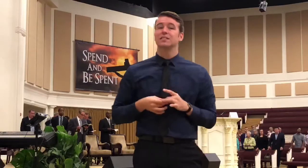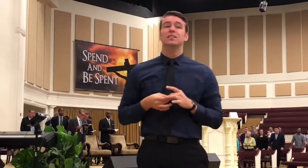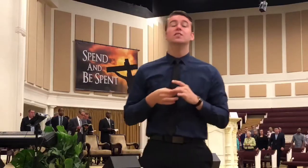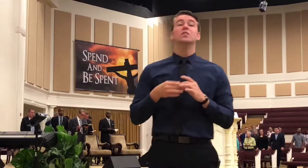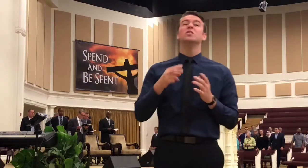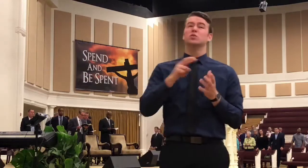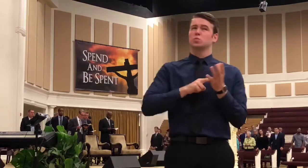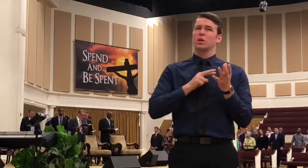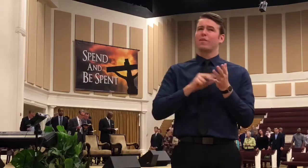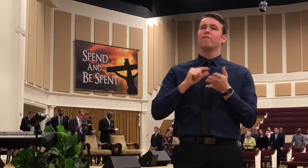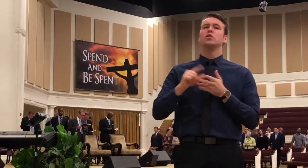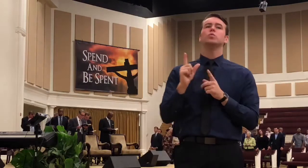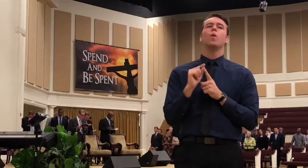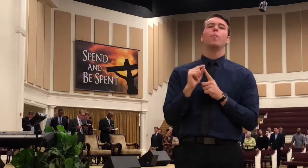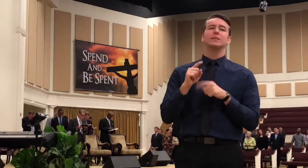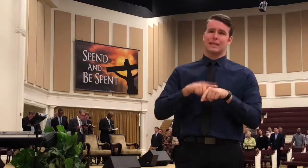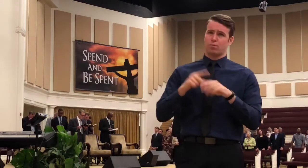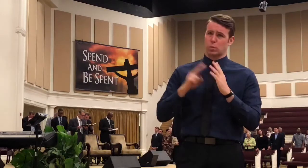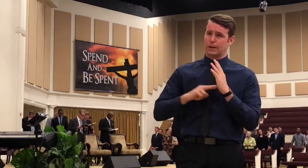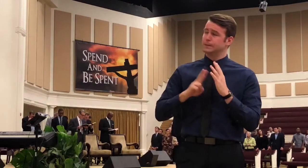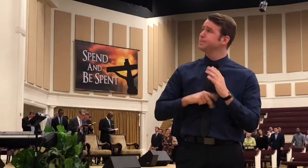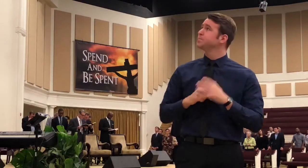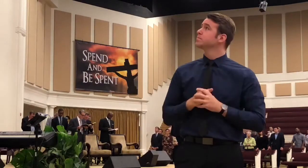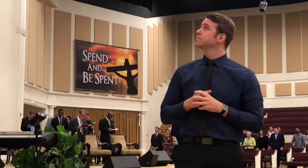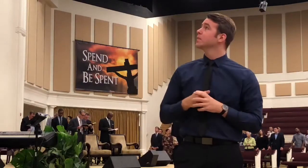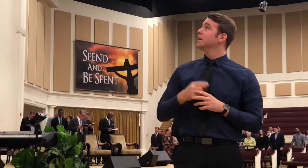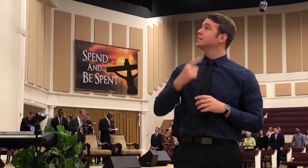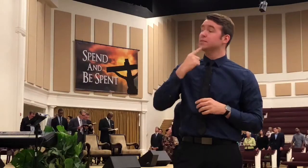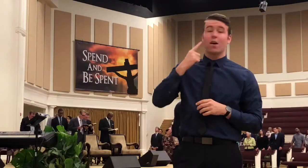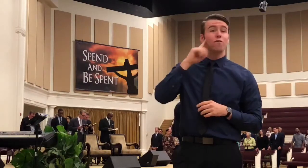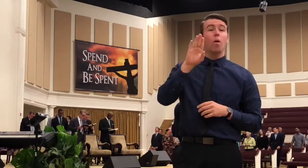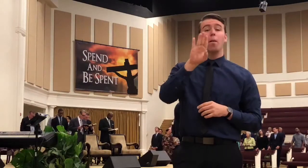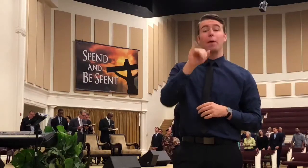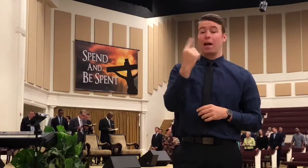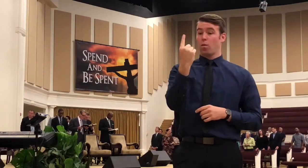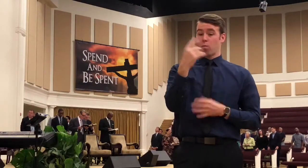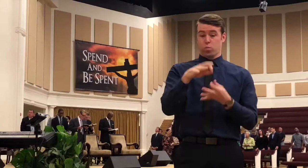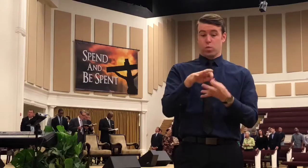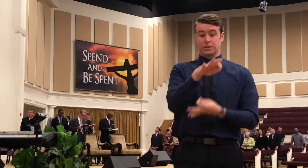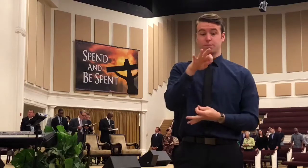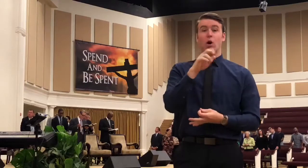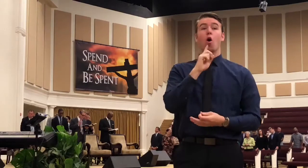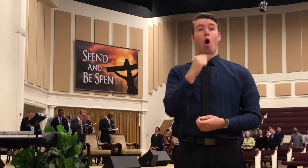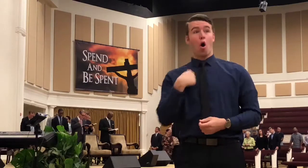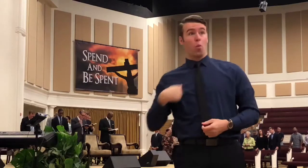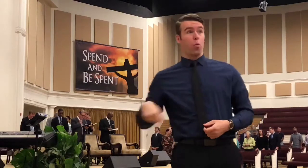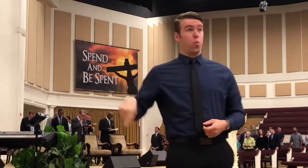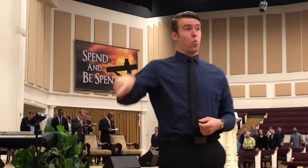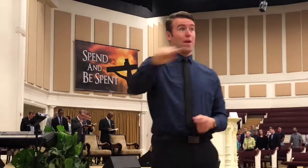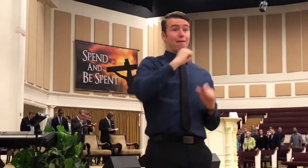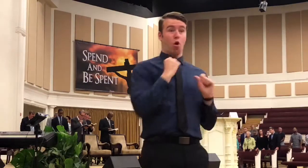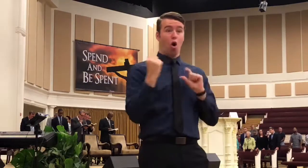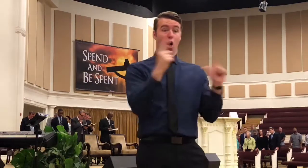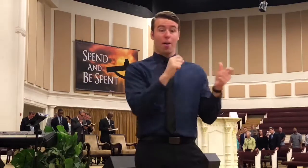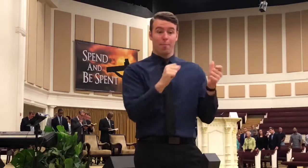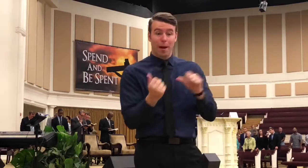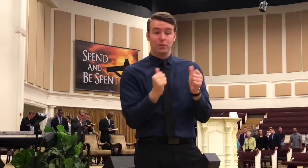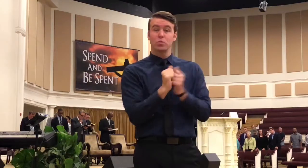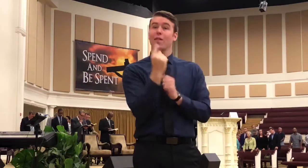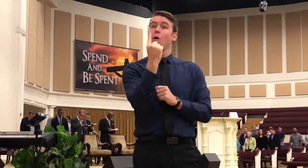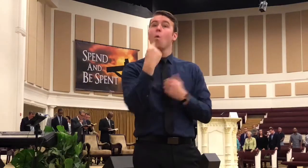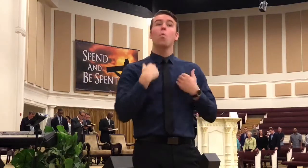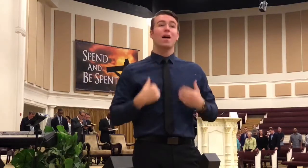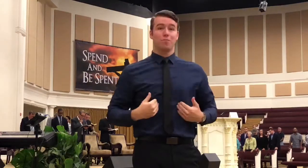let's read that verse one more time. For by one Spirit are we all baptized into one